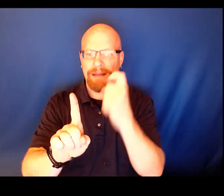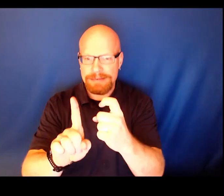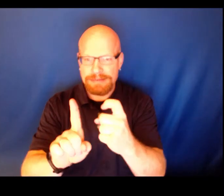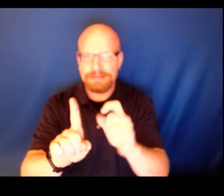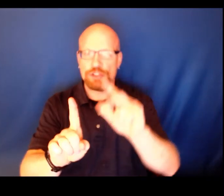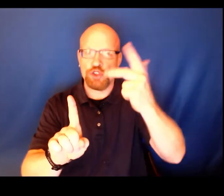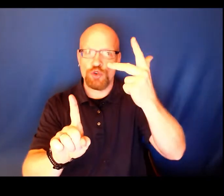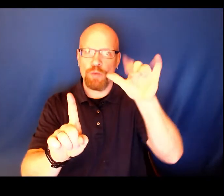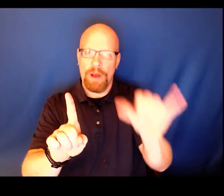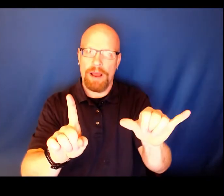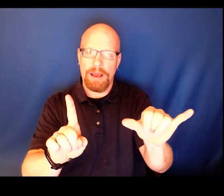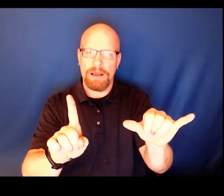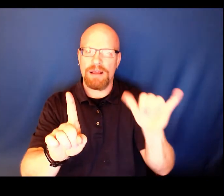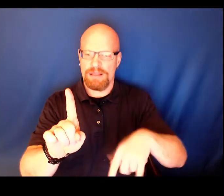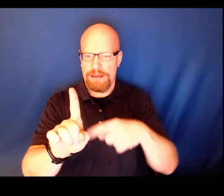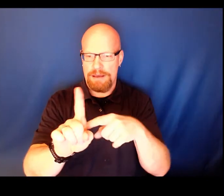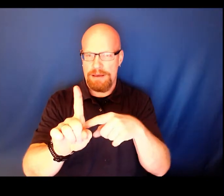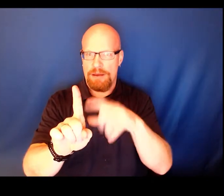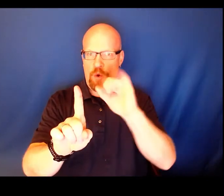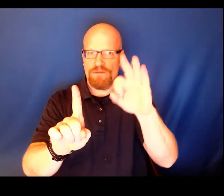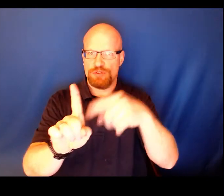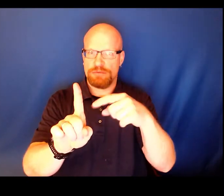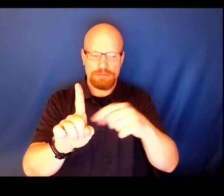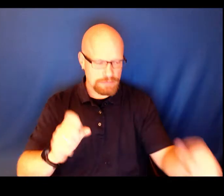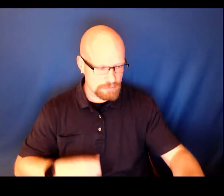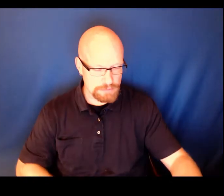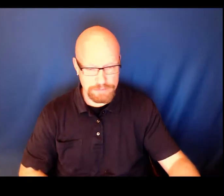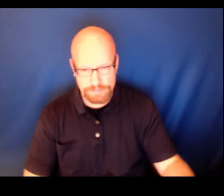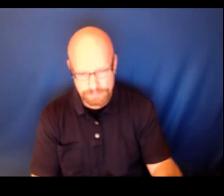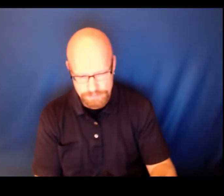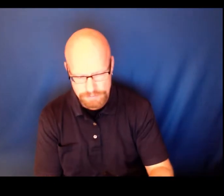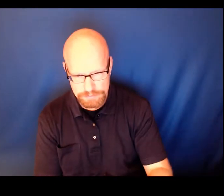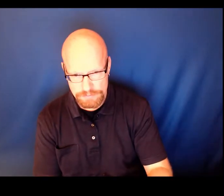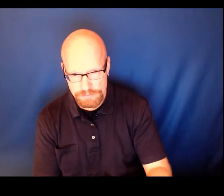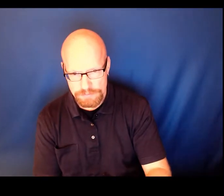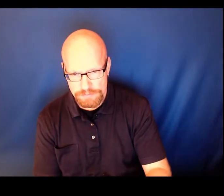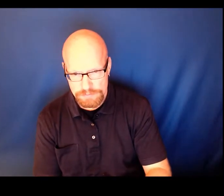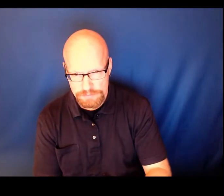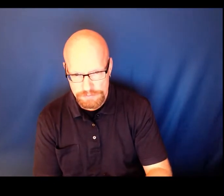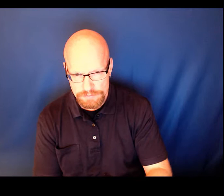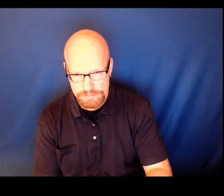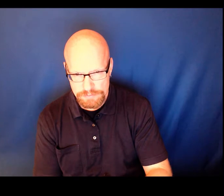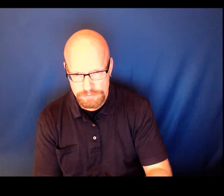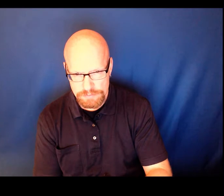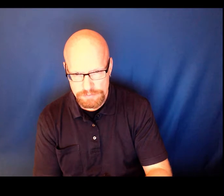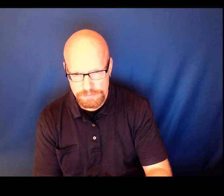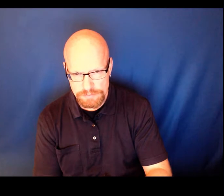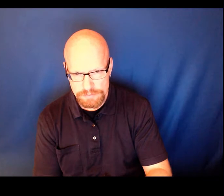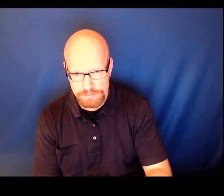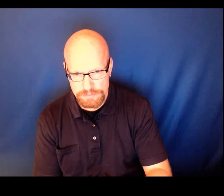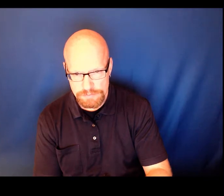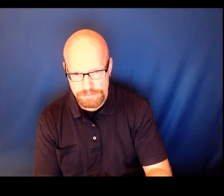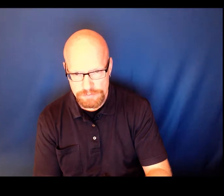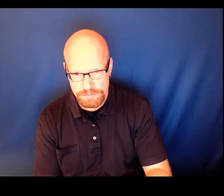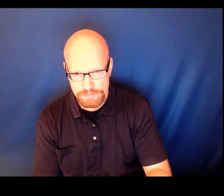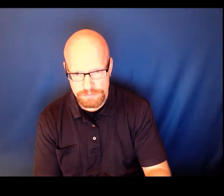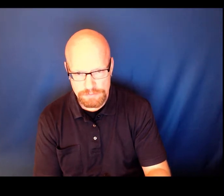there is 1. 1x cubed y. So 1 would be the coefficient.